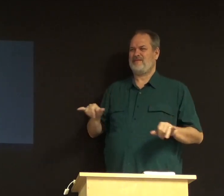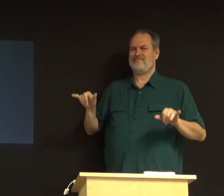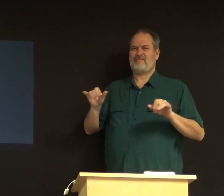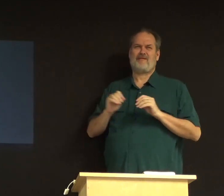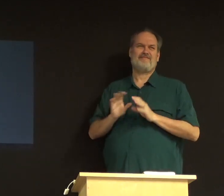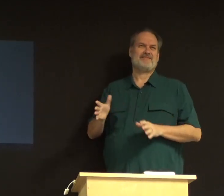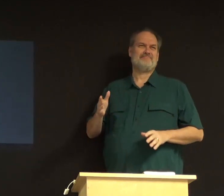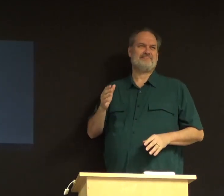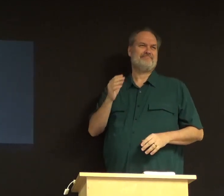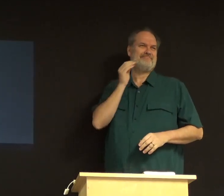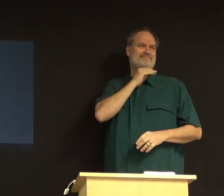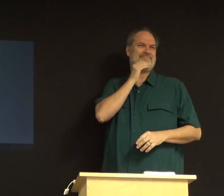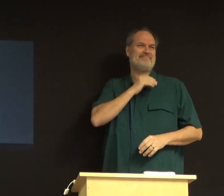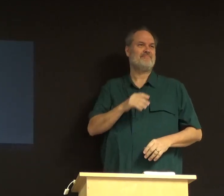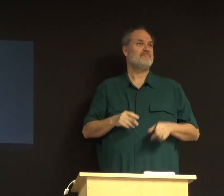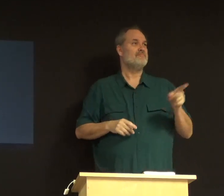know it's true.